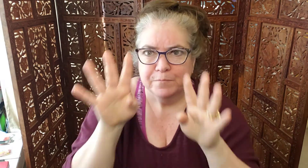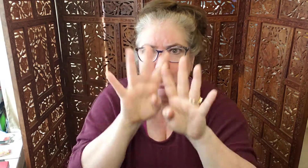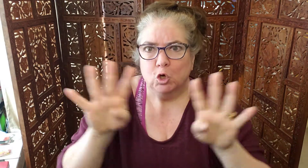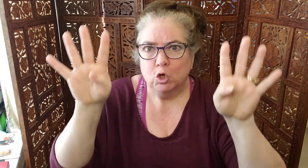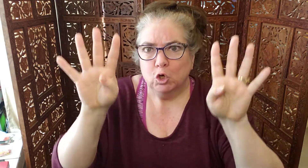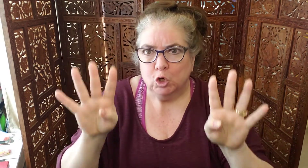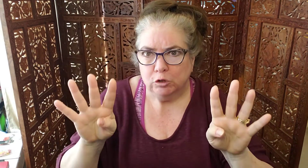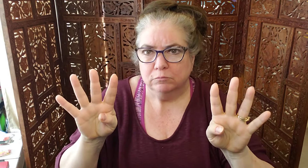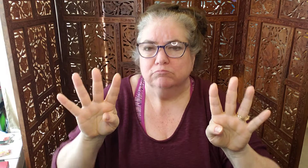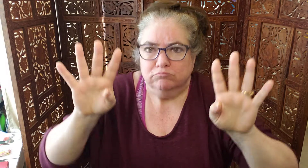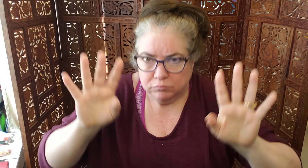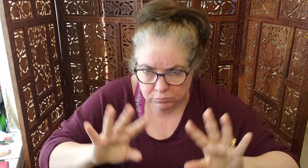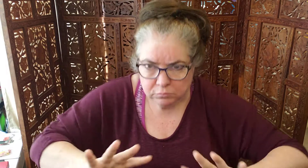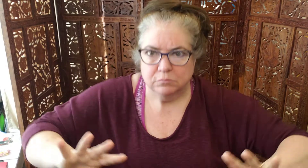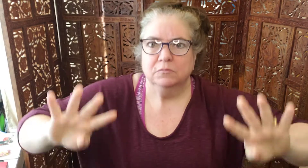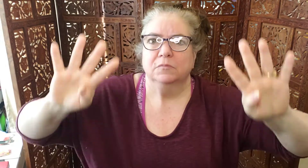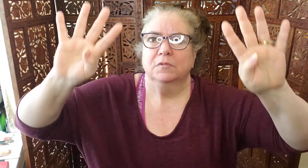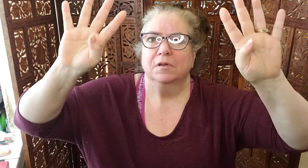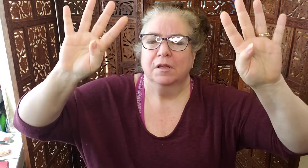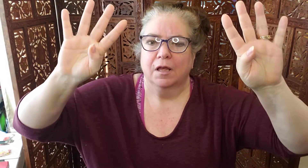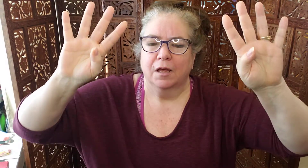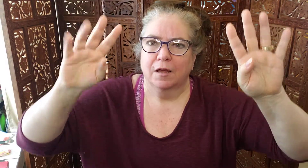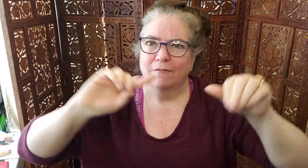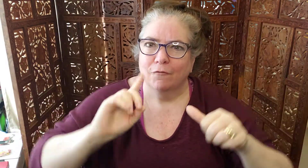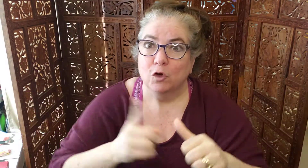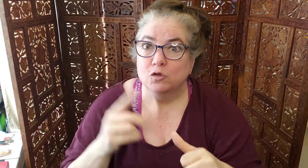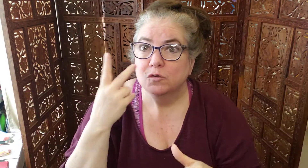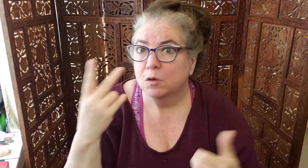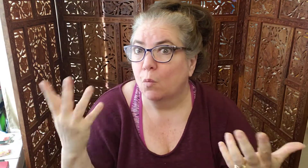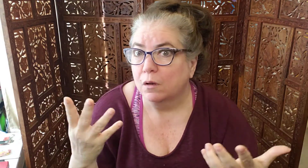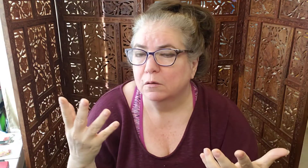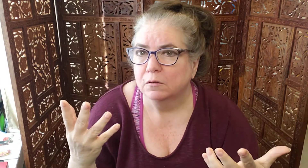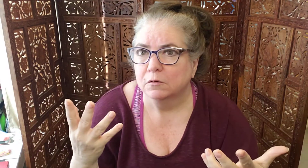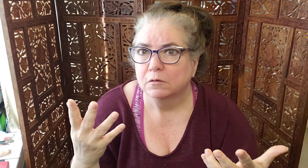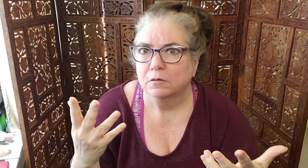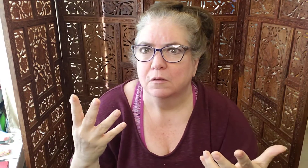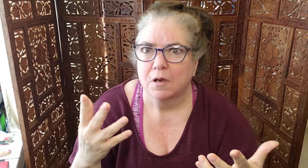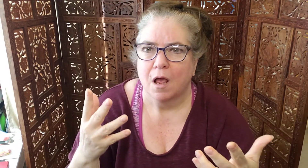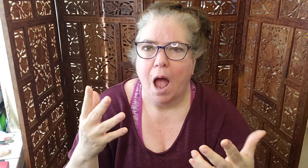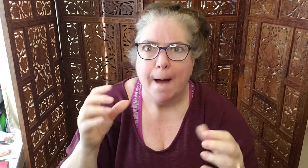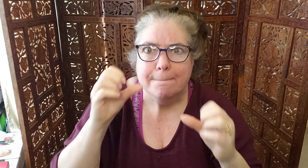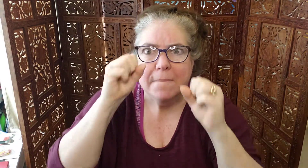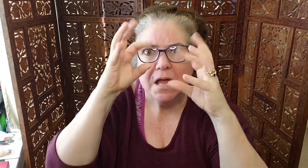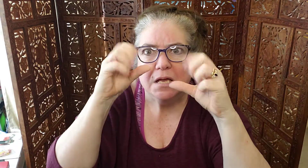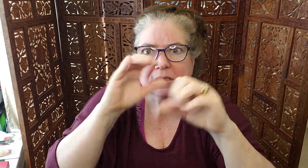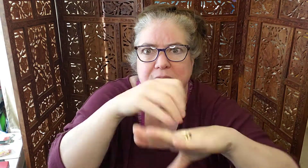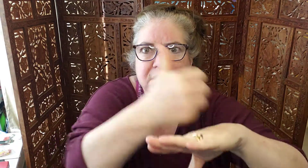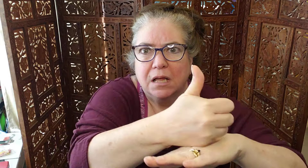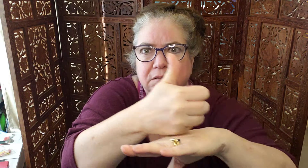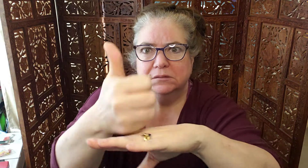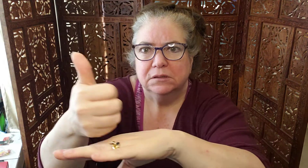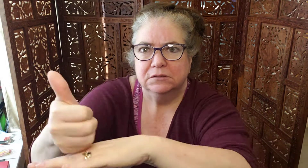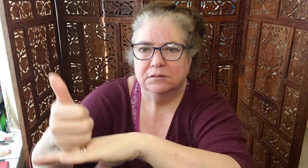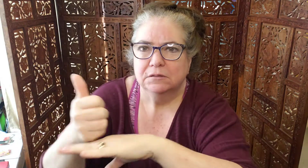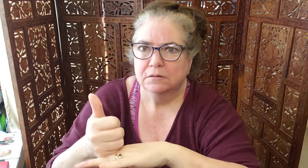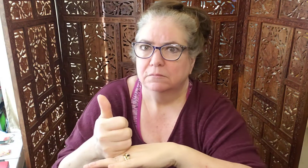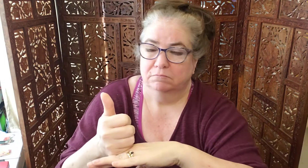Follies. First and foremost, you would see spectacular settings, the like of which you've never